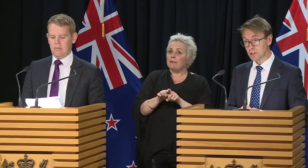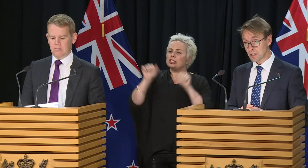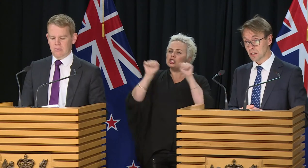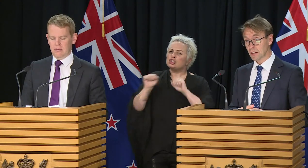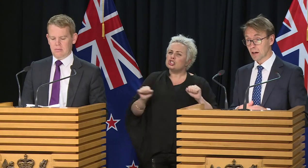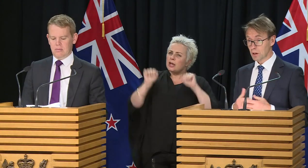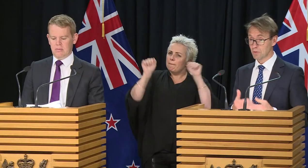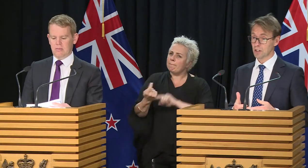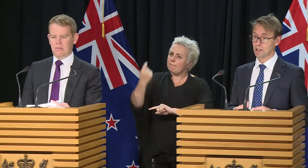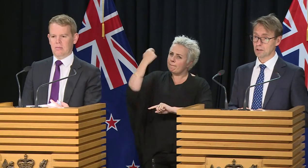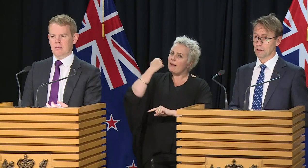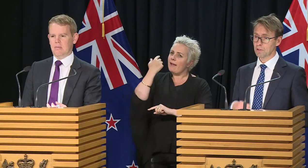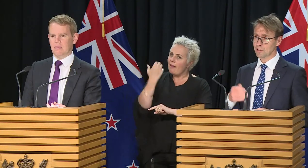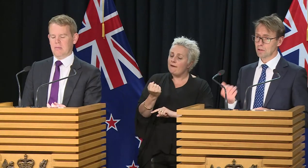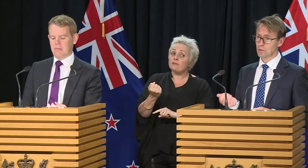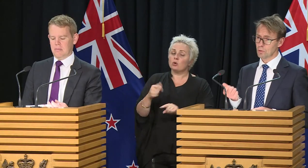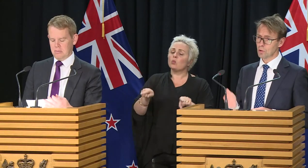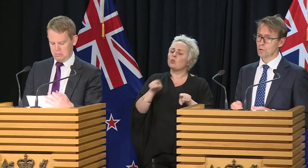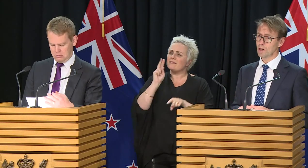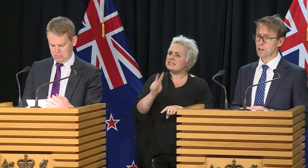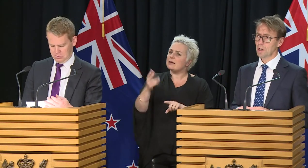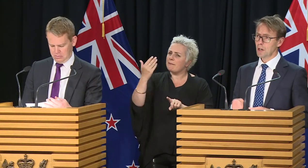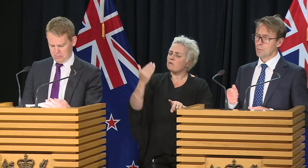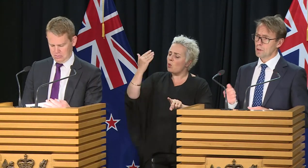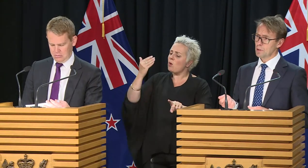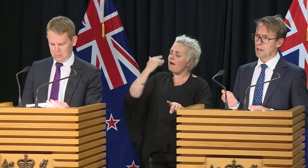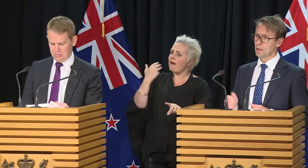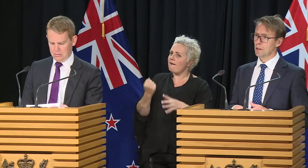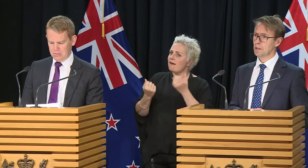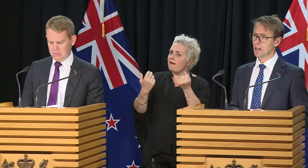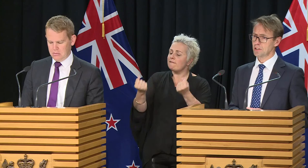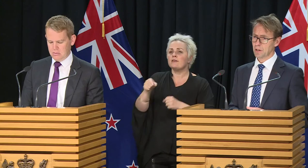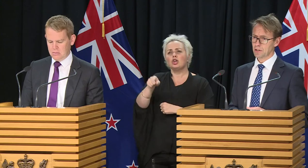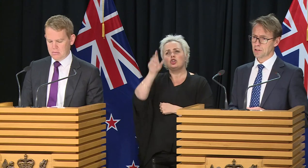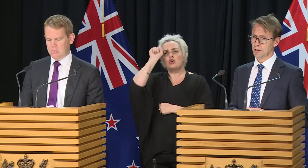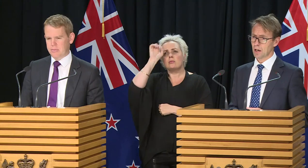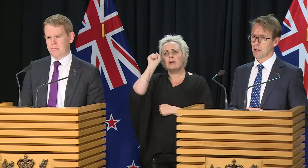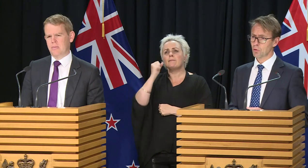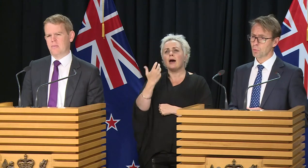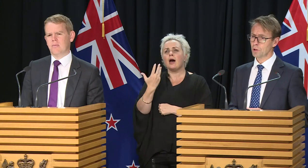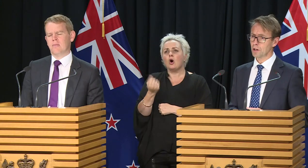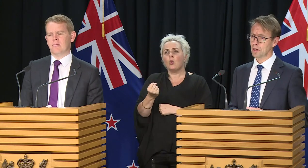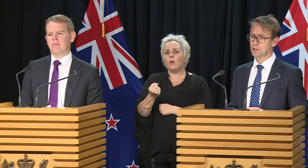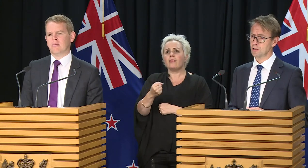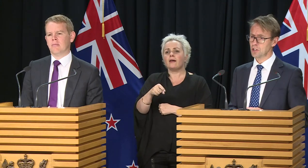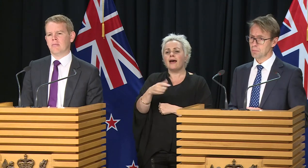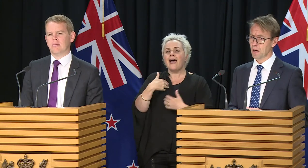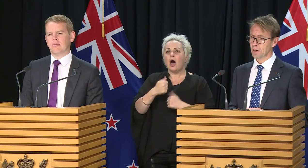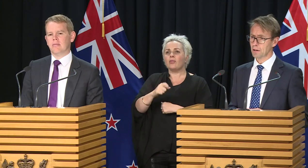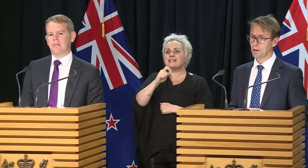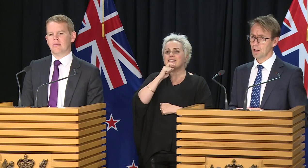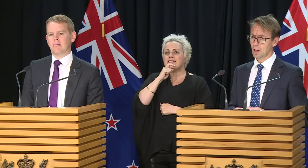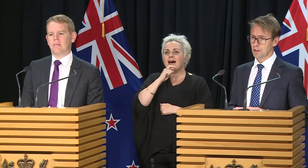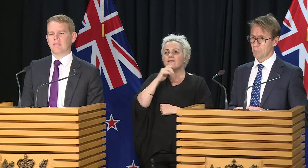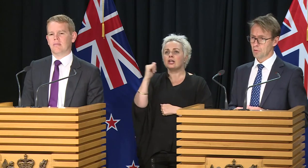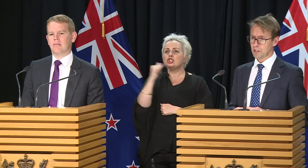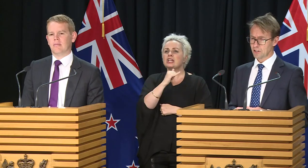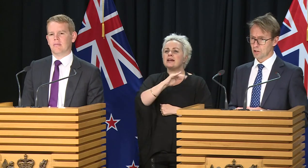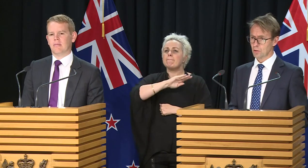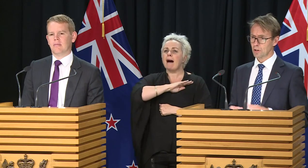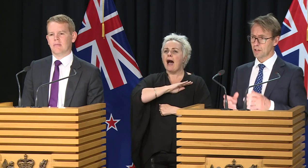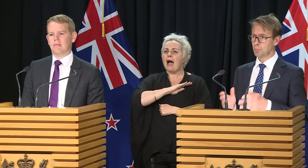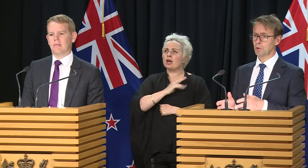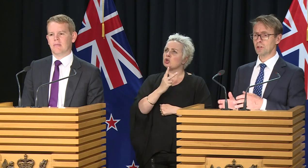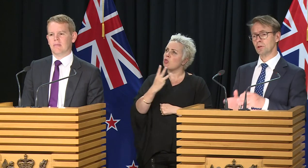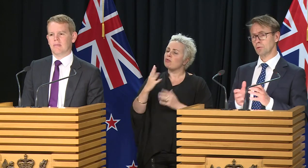gym setting there, and we have seen this previously. You'll recall that when we had a case amongst a health worker at the Jet Parker number of